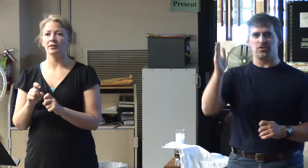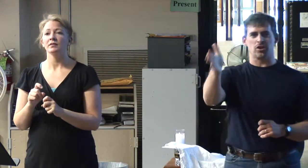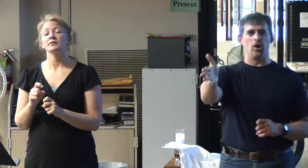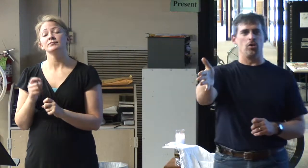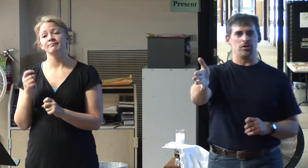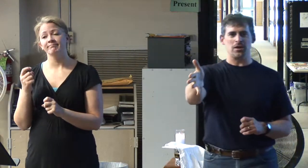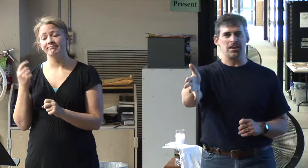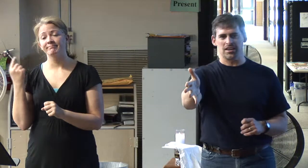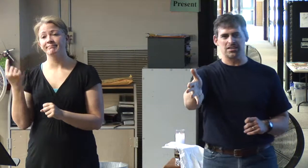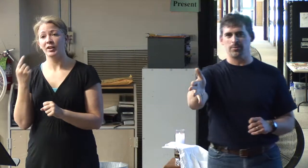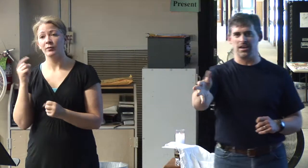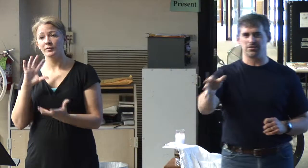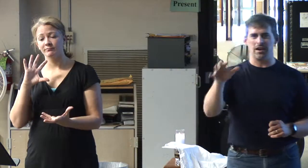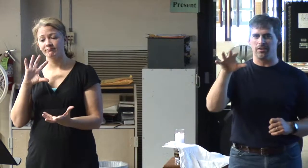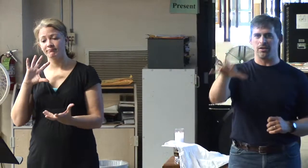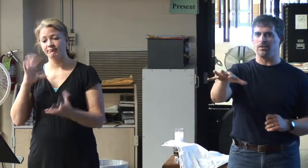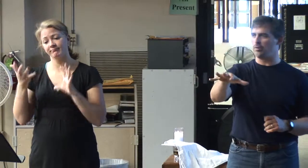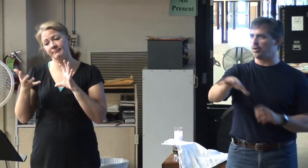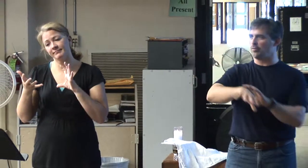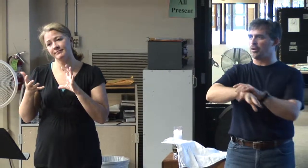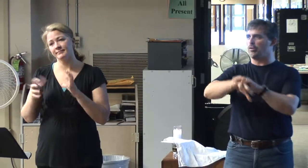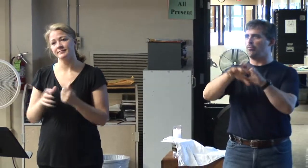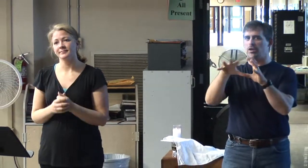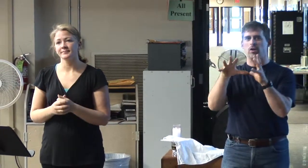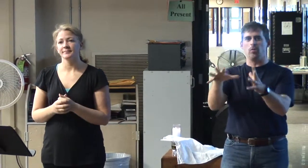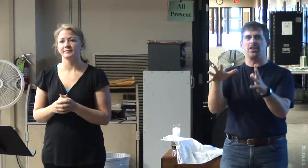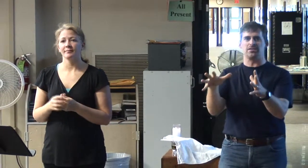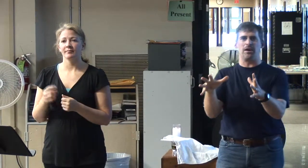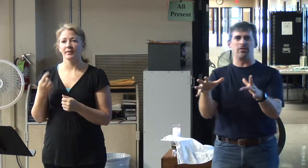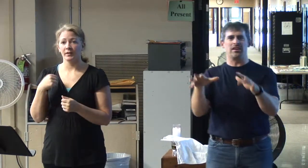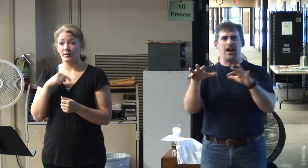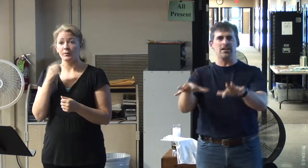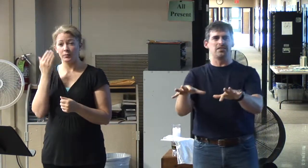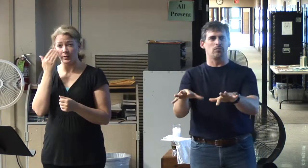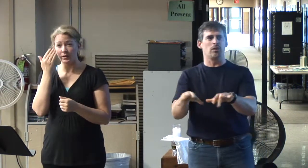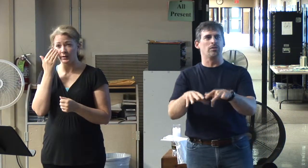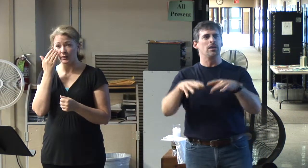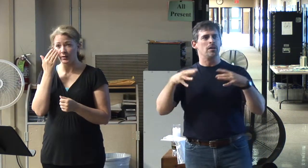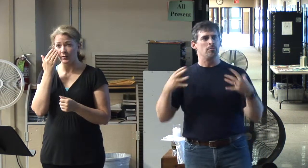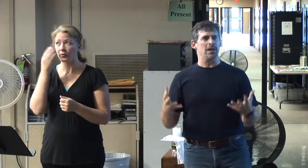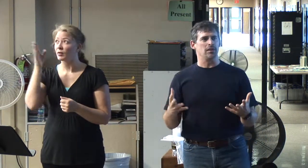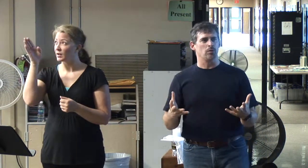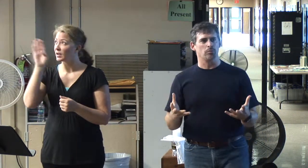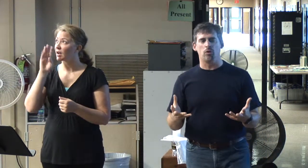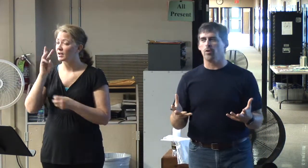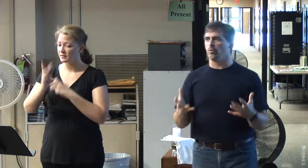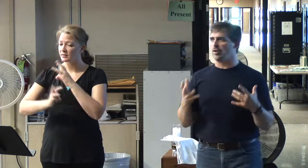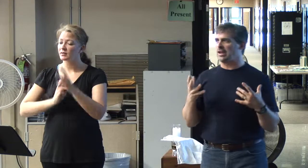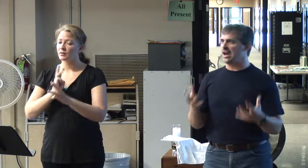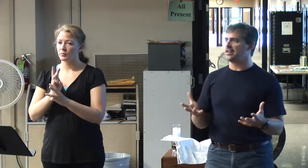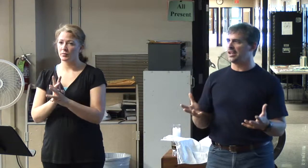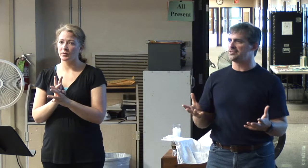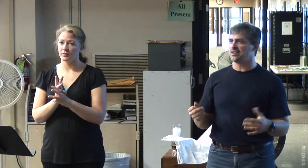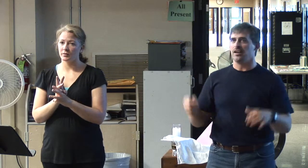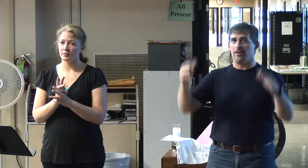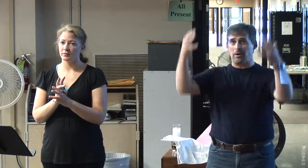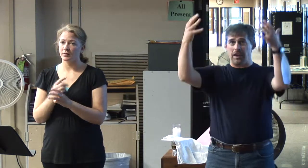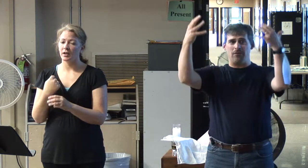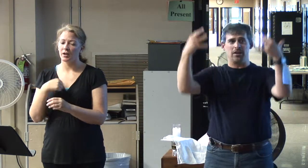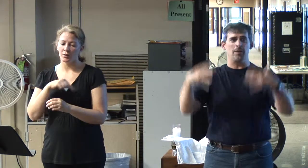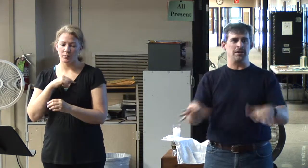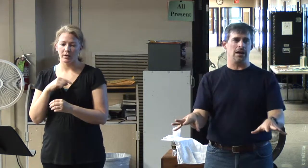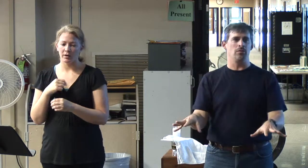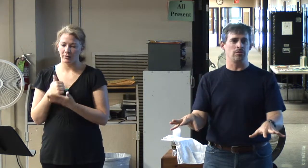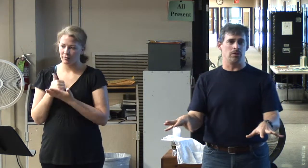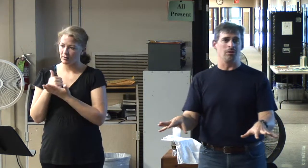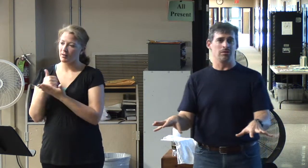fine. Now there's a goal. You're trying to get someplace, right? And we're, you know, we know what it's about, that God is in the world, making the world more like God intends it, about